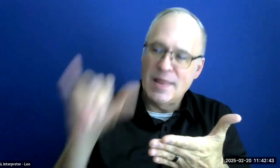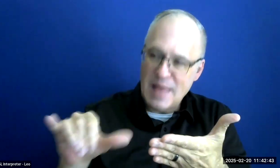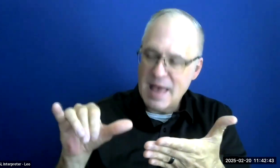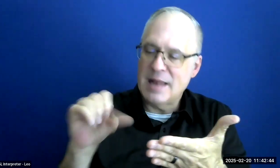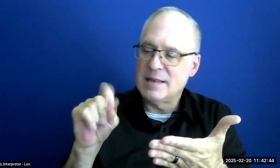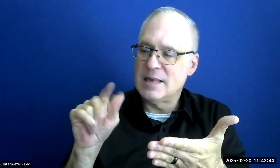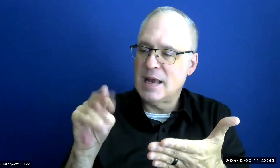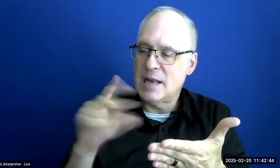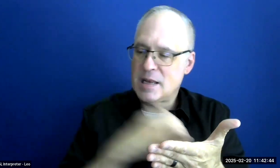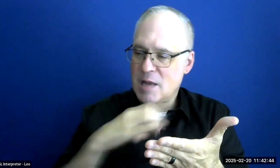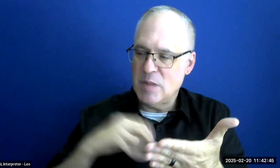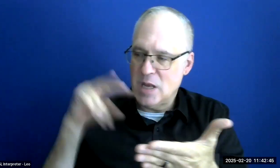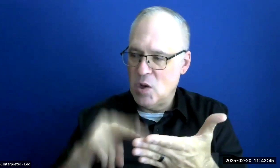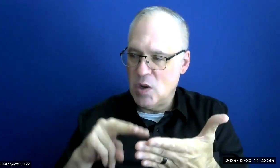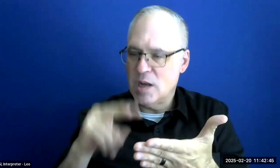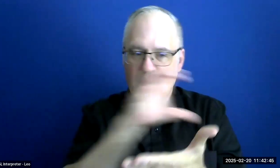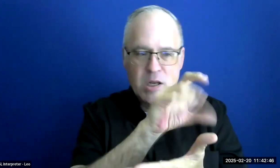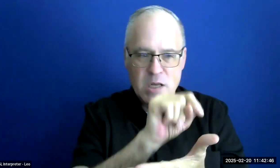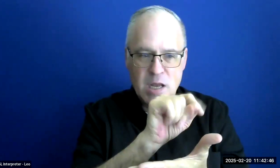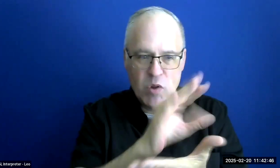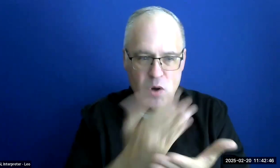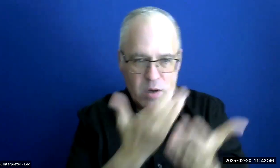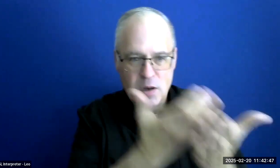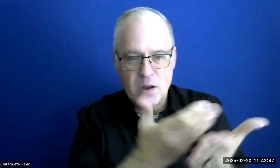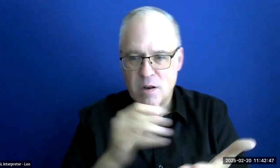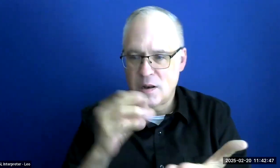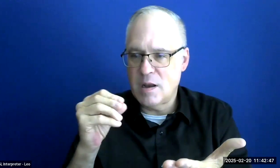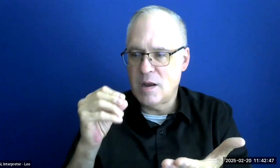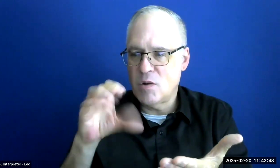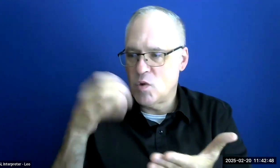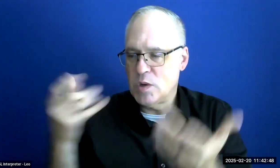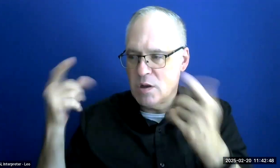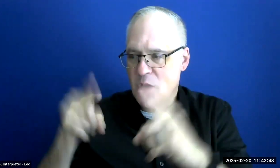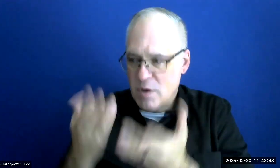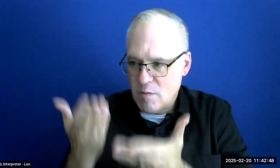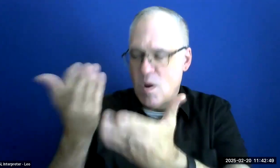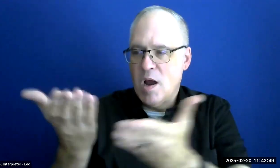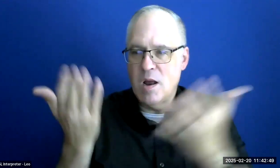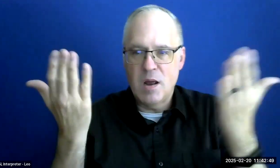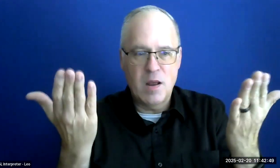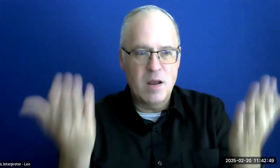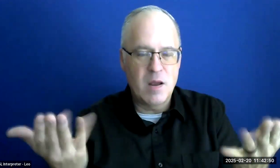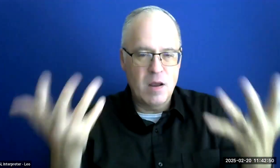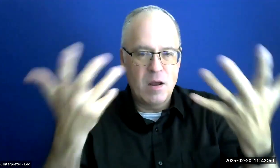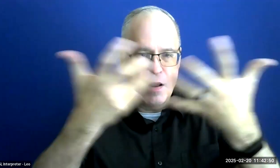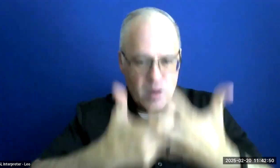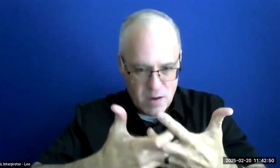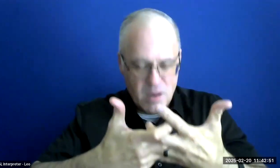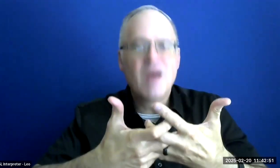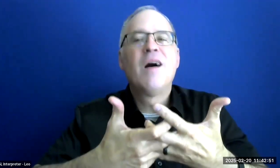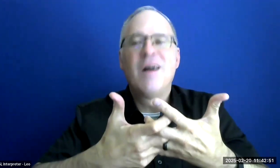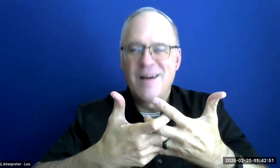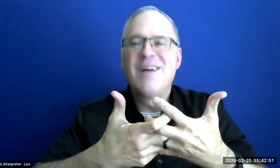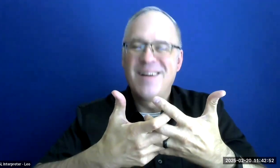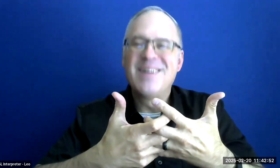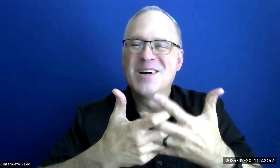looked at the folks' Connectional Table and said, there has to be a way to put all this together in one package so it's very clear that these are all